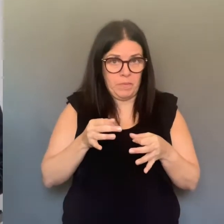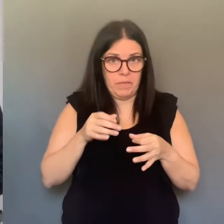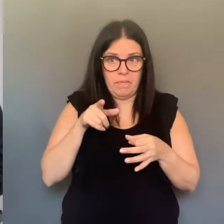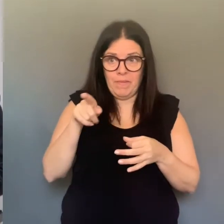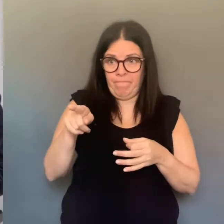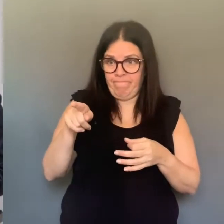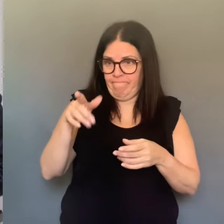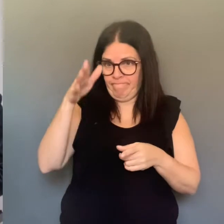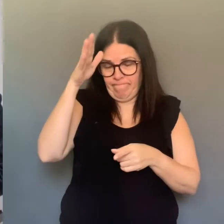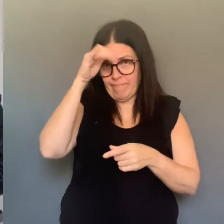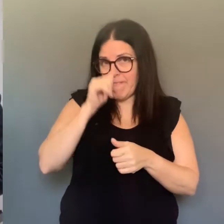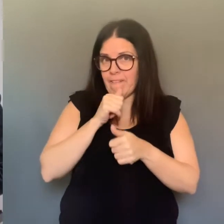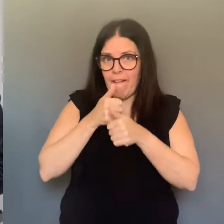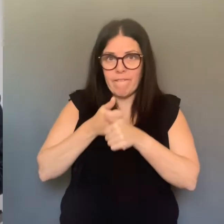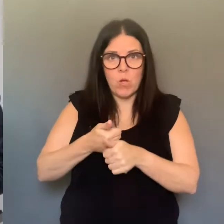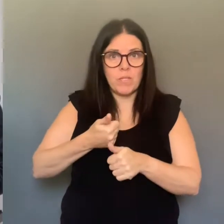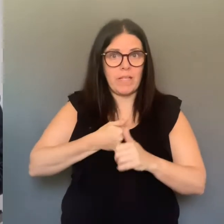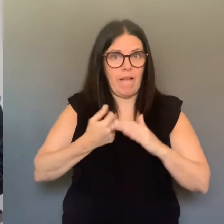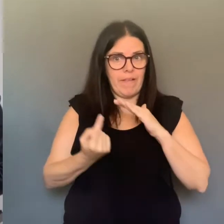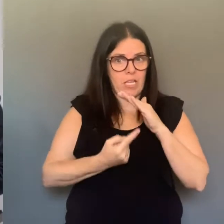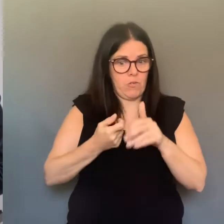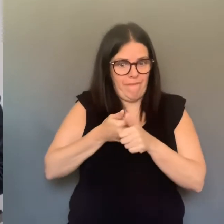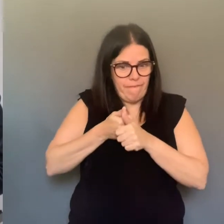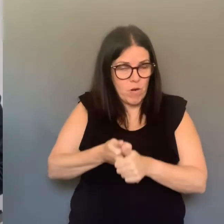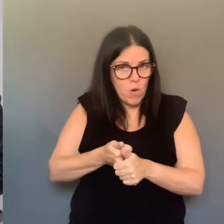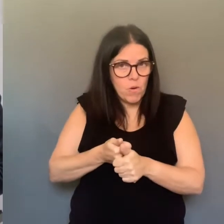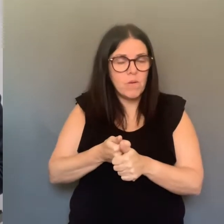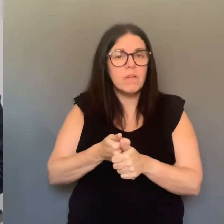we will if we have